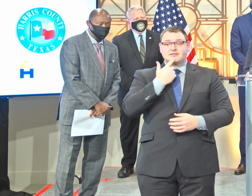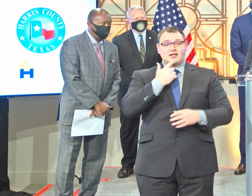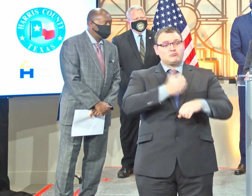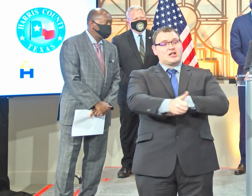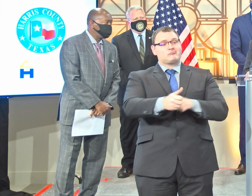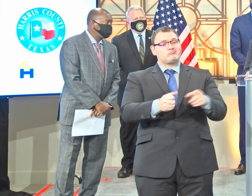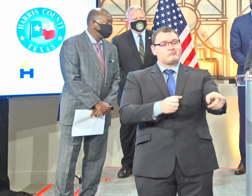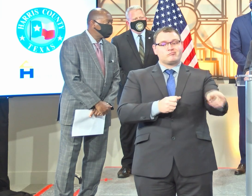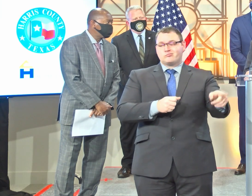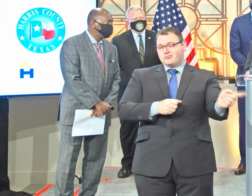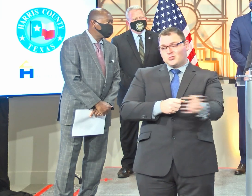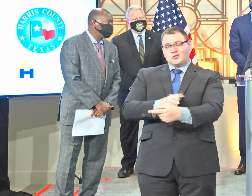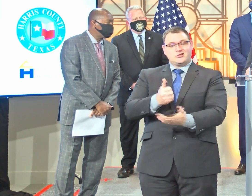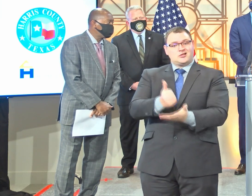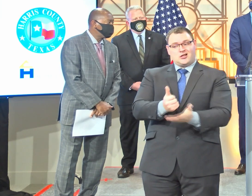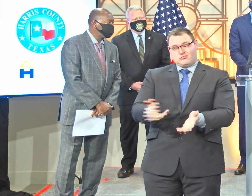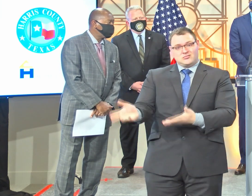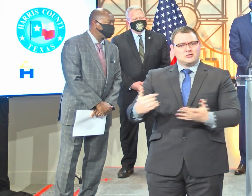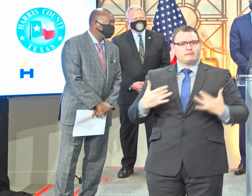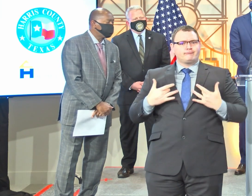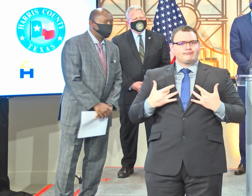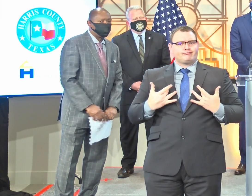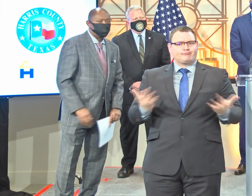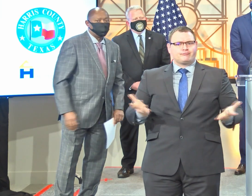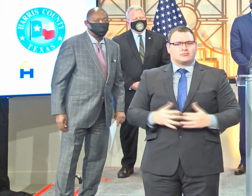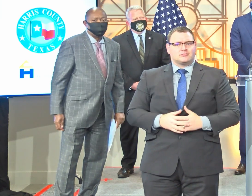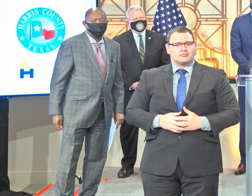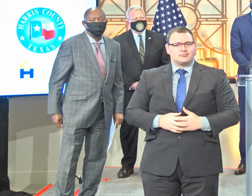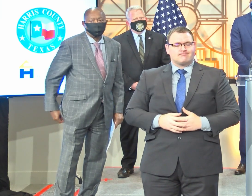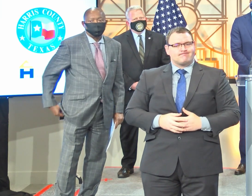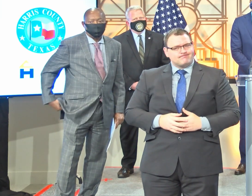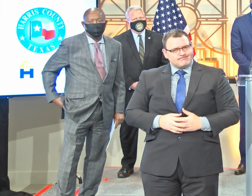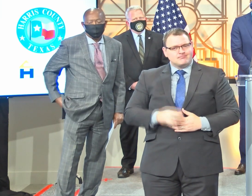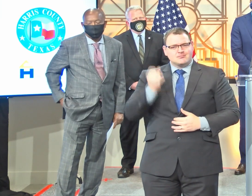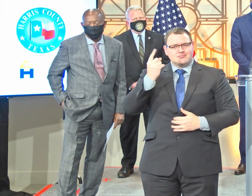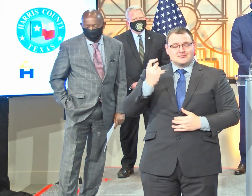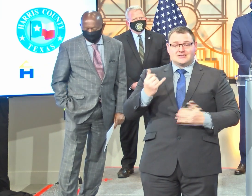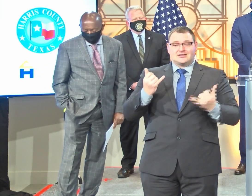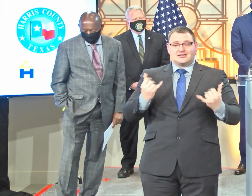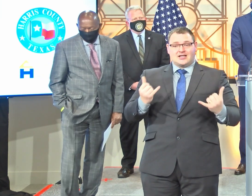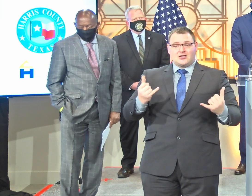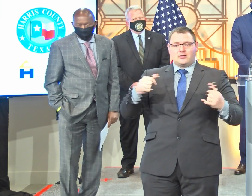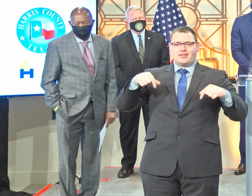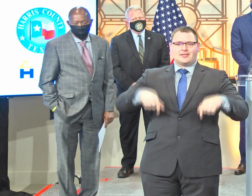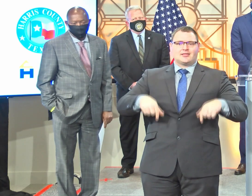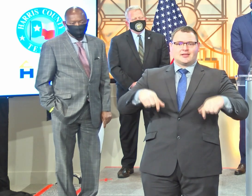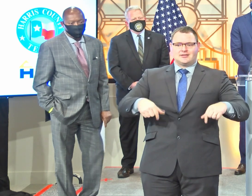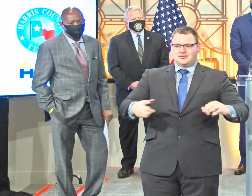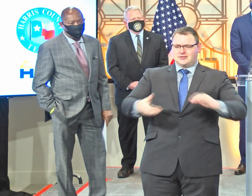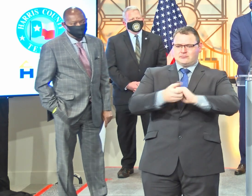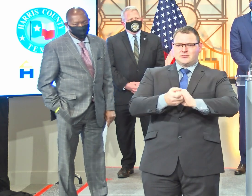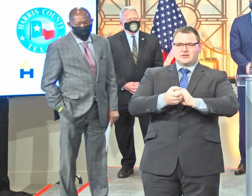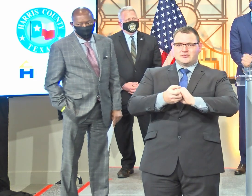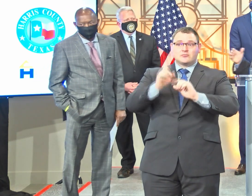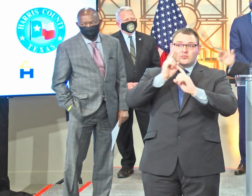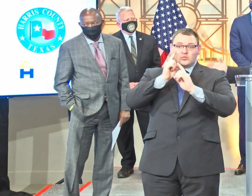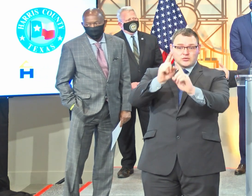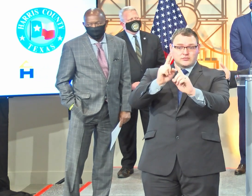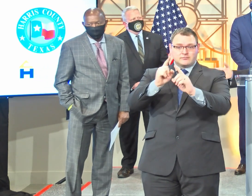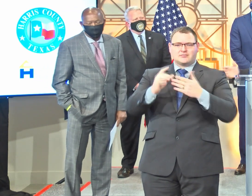this issue. Look, folks, no one wants to drive your neighborhood and